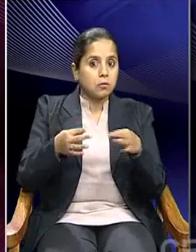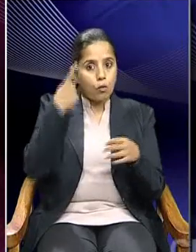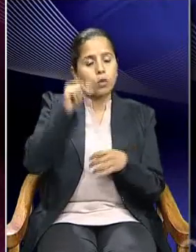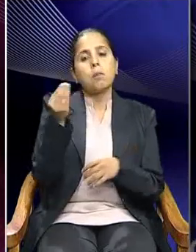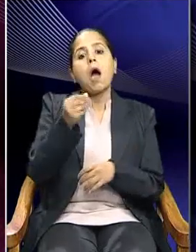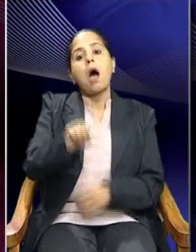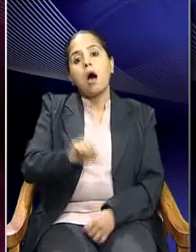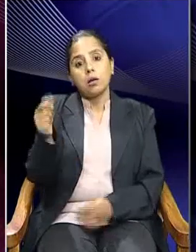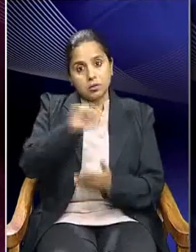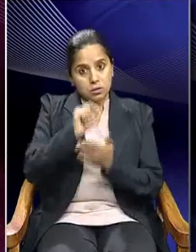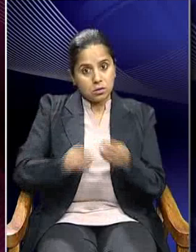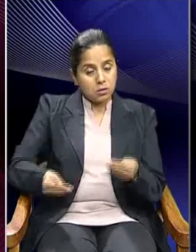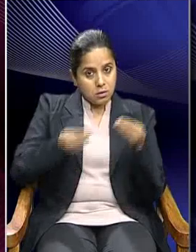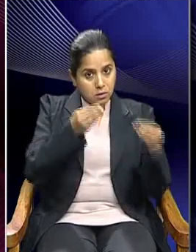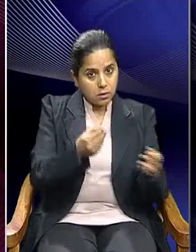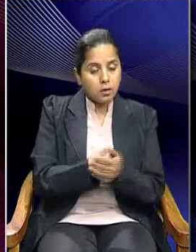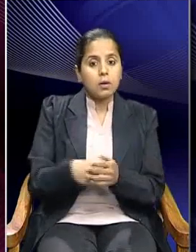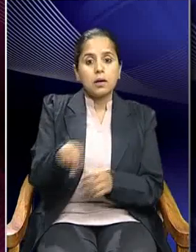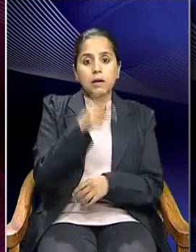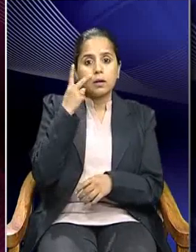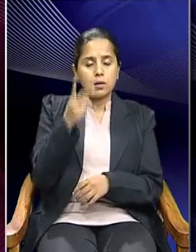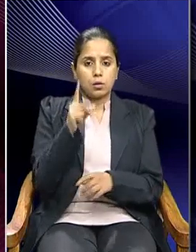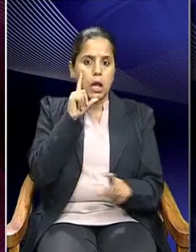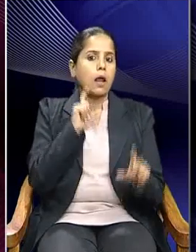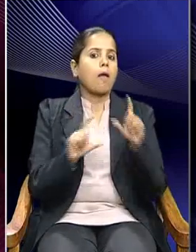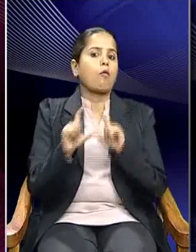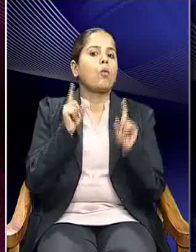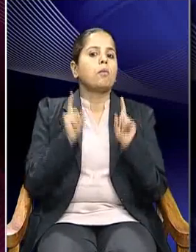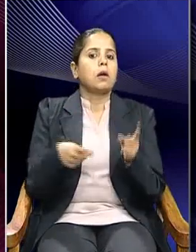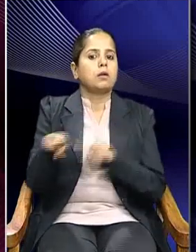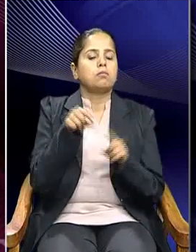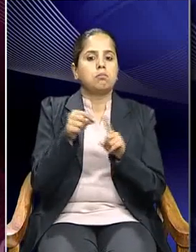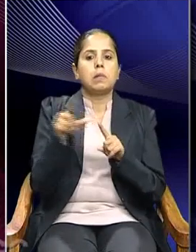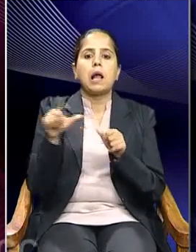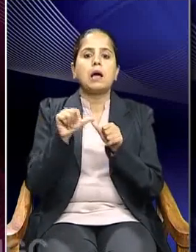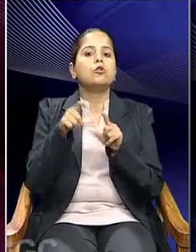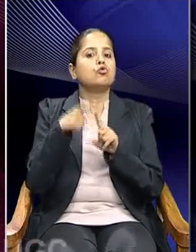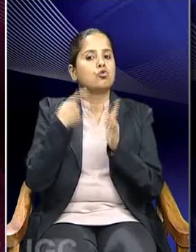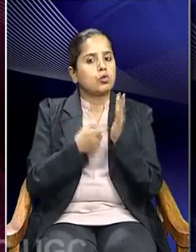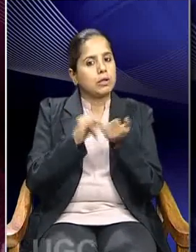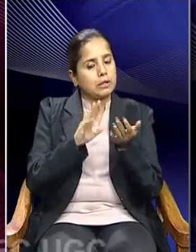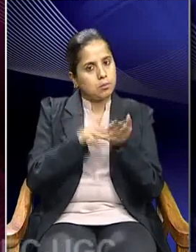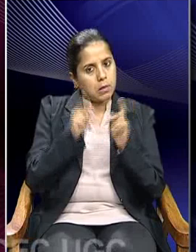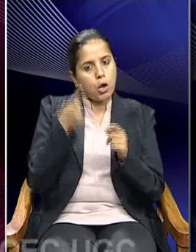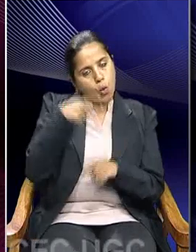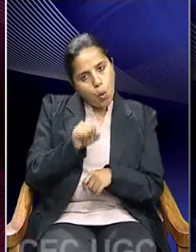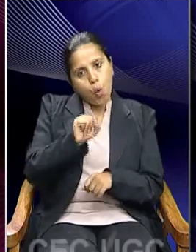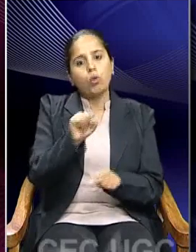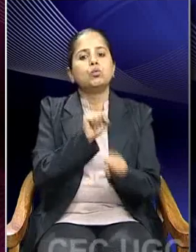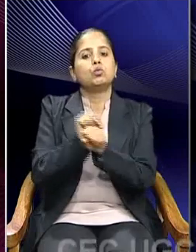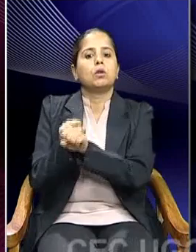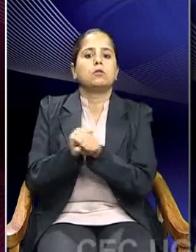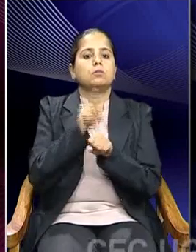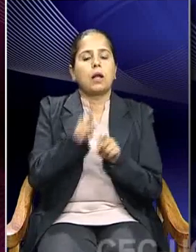someone else. So by kind of being cautious about plagiarism and doing our own work,